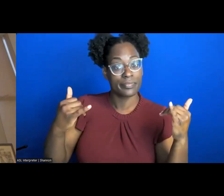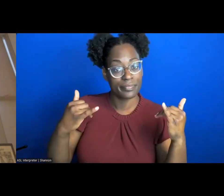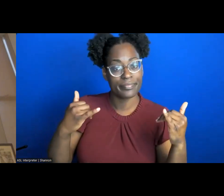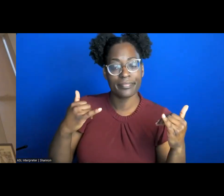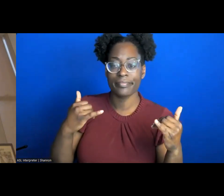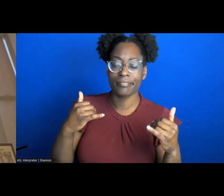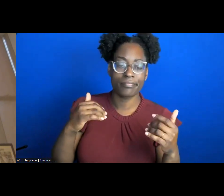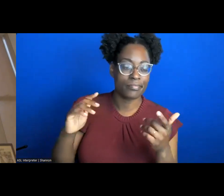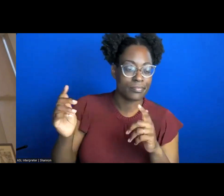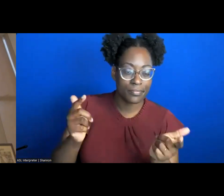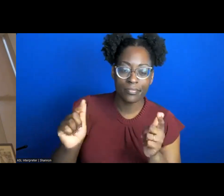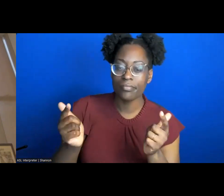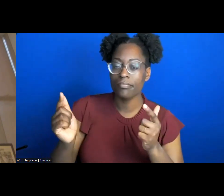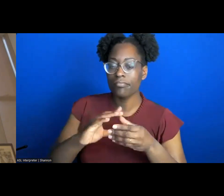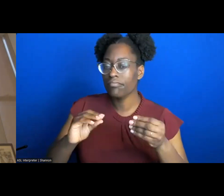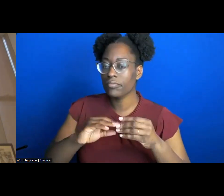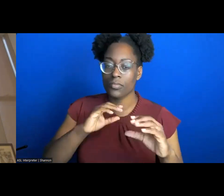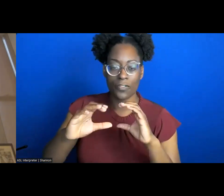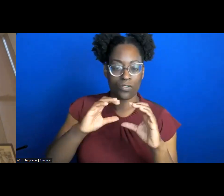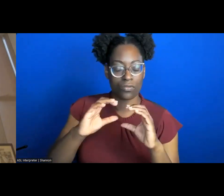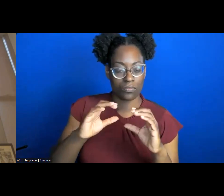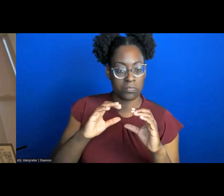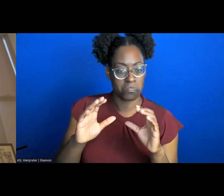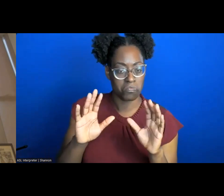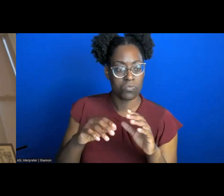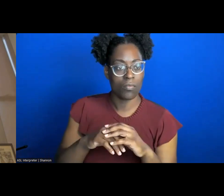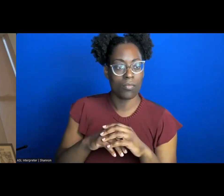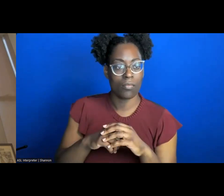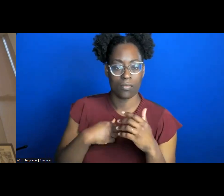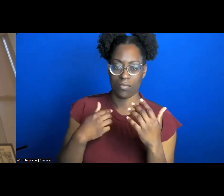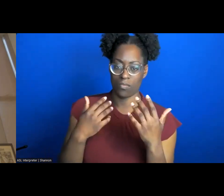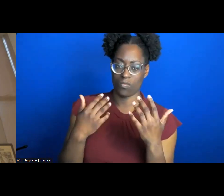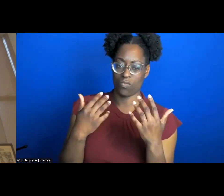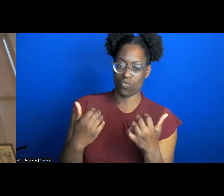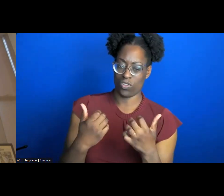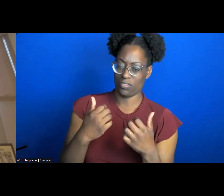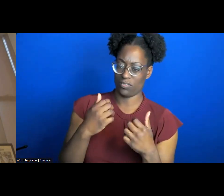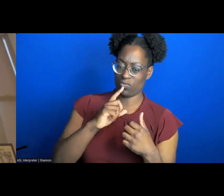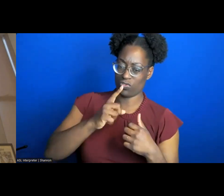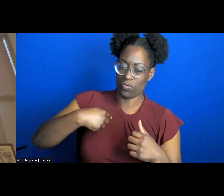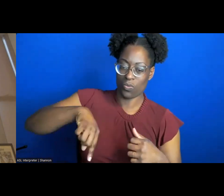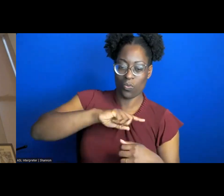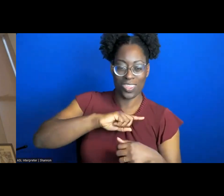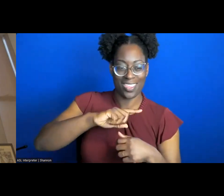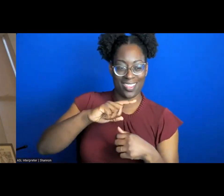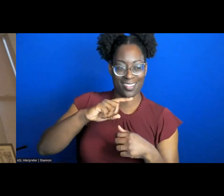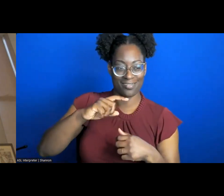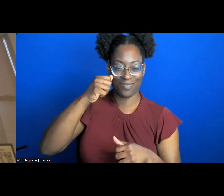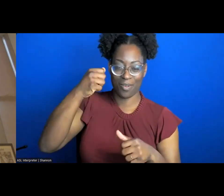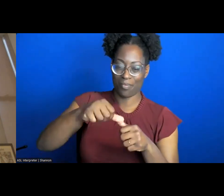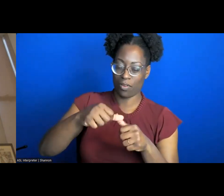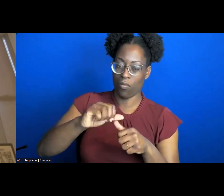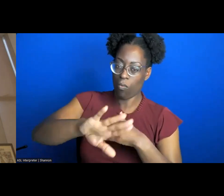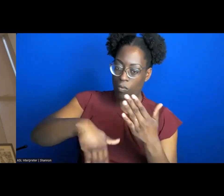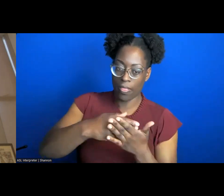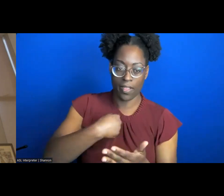we all have a role to play in creating environments in which young Black folks can see themselves thriving, reminding ourselves that, again, we